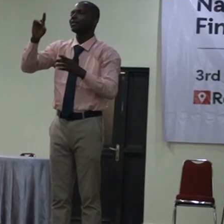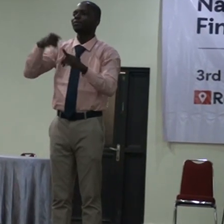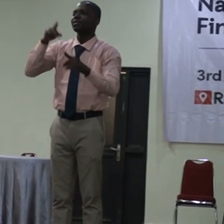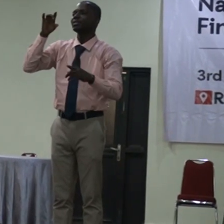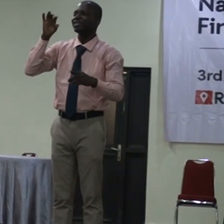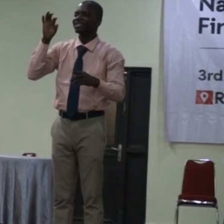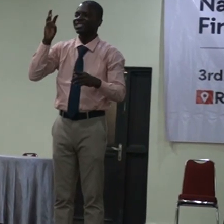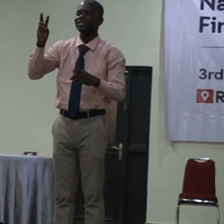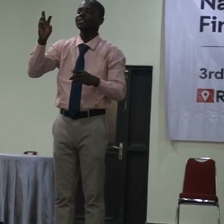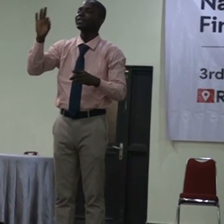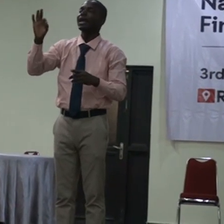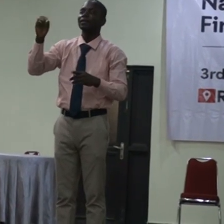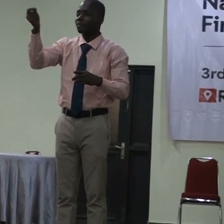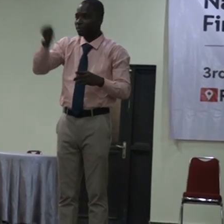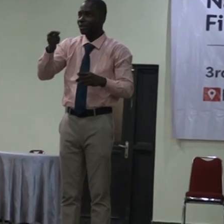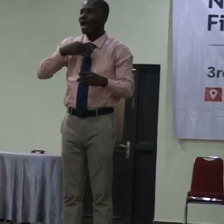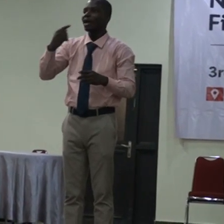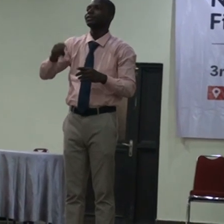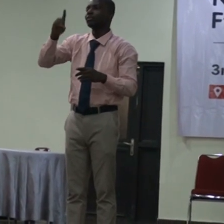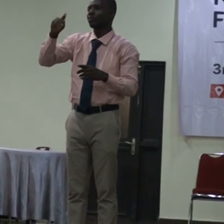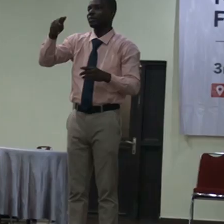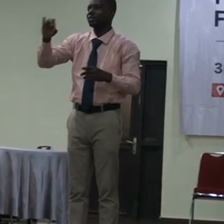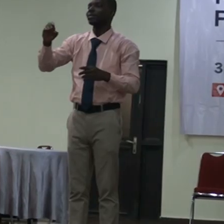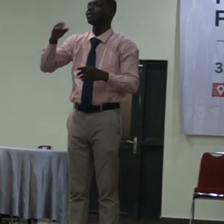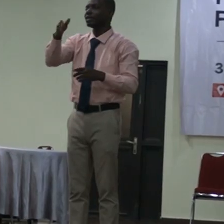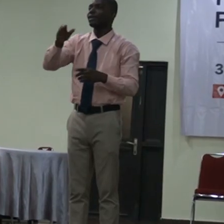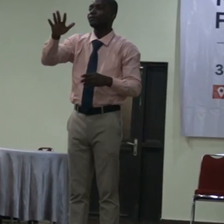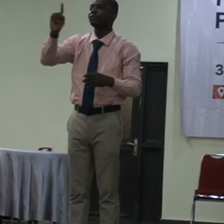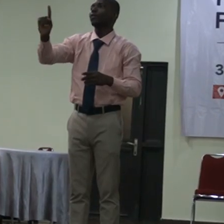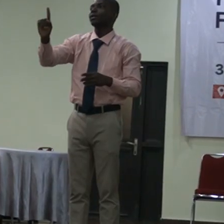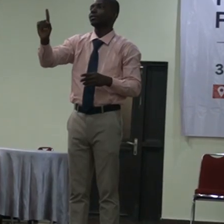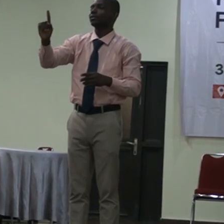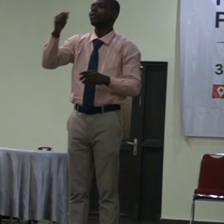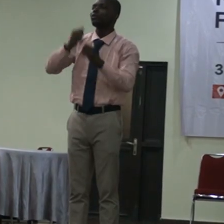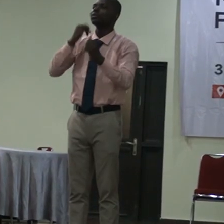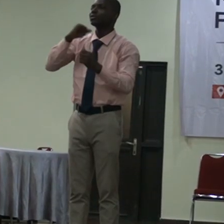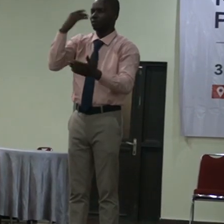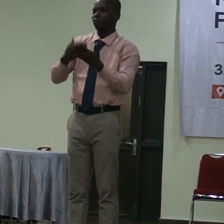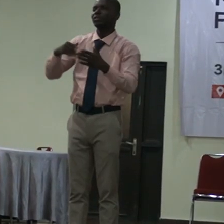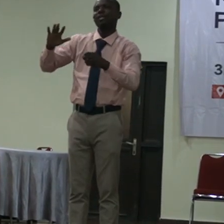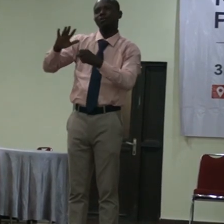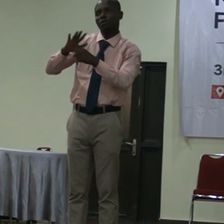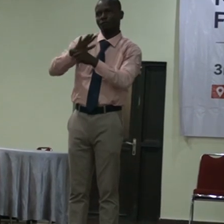48.65%, 48 points, and domestic debt 51, which is not good enough.